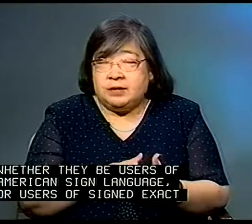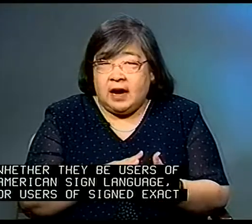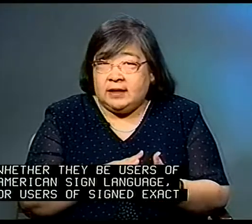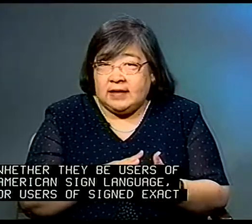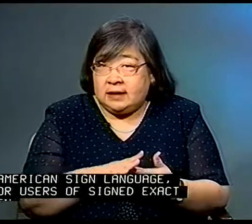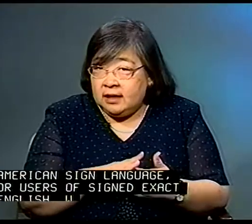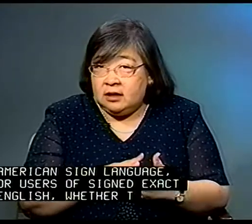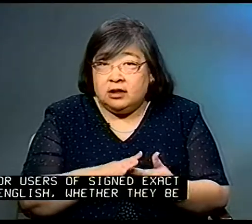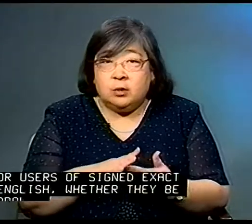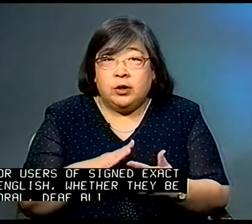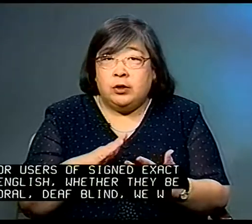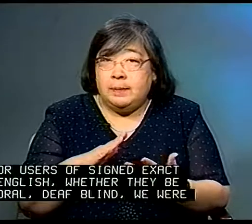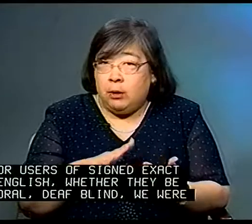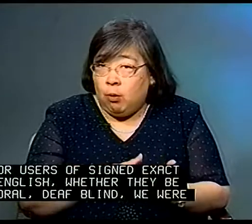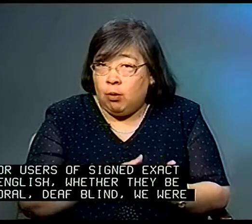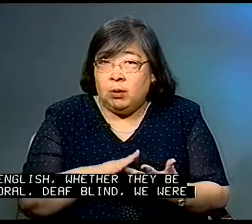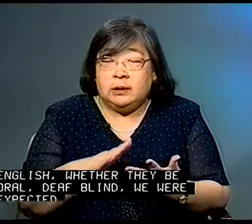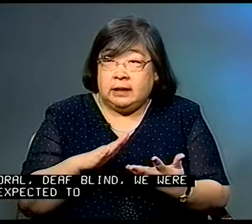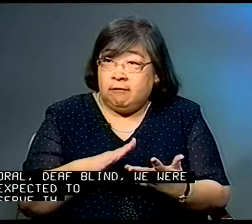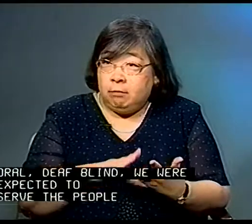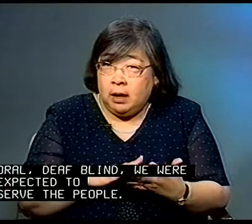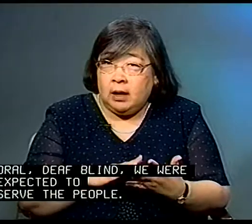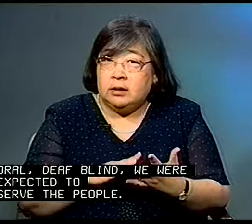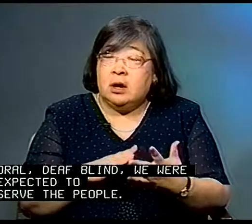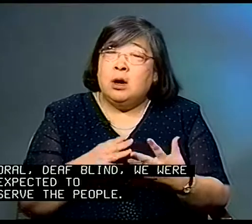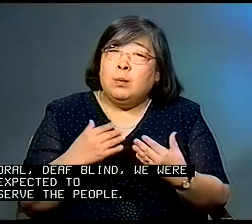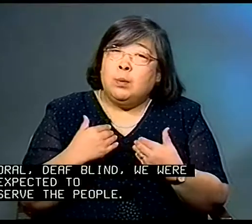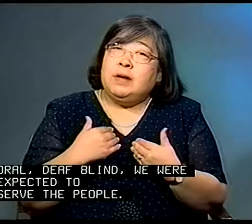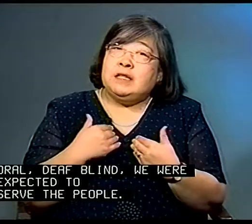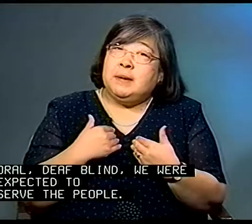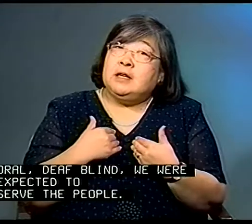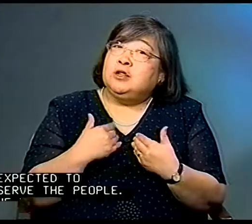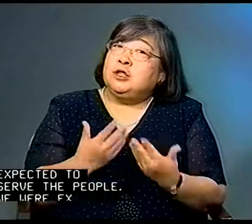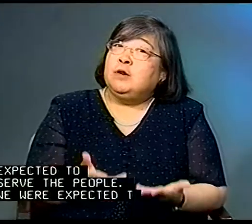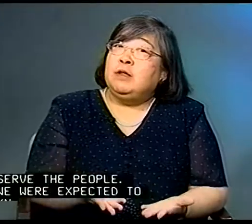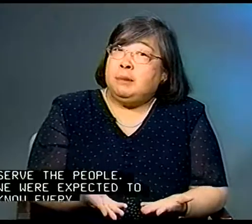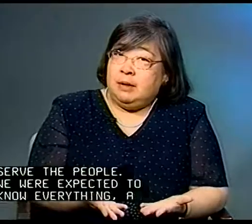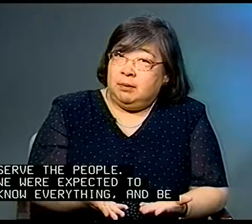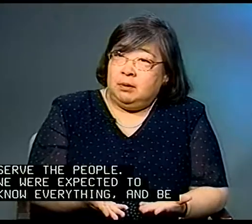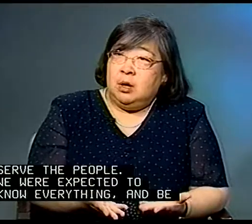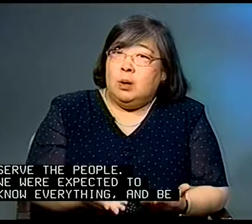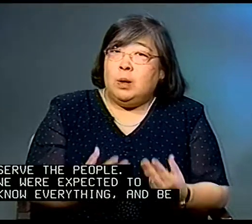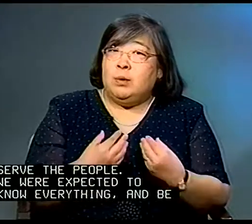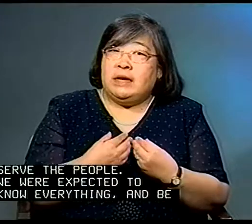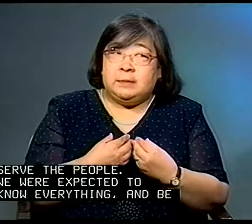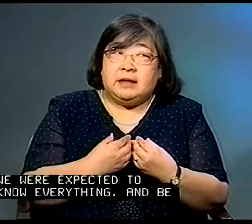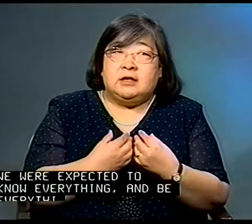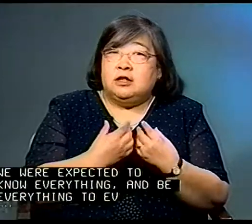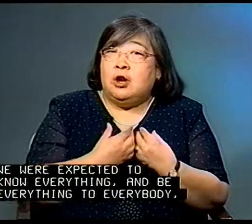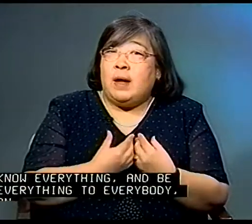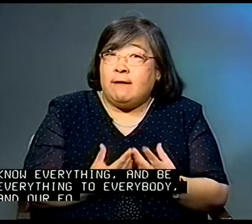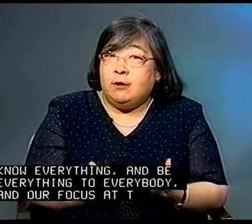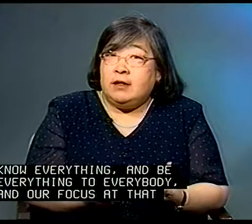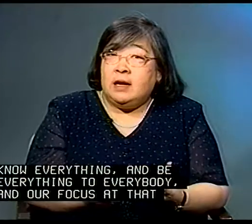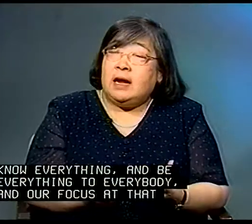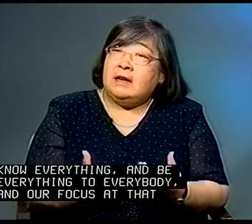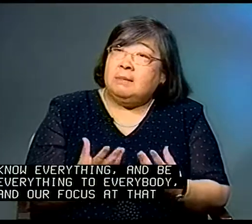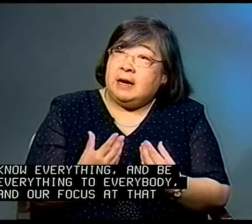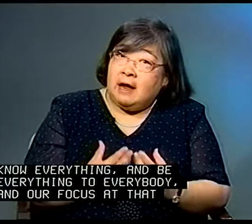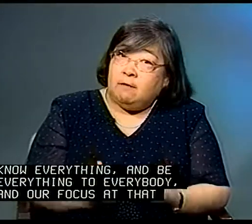sign exact English, whether they be oral, deaf, blind. We were expected to serve the people. We were expected to know everything and to be